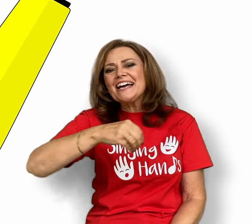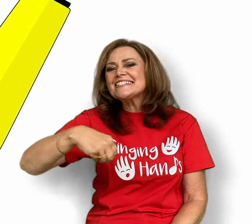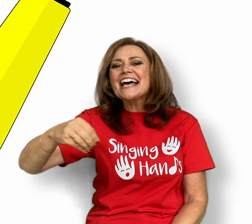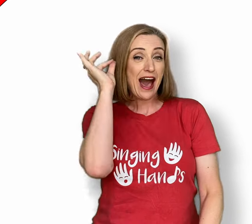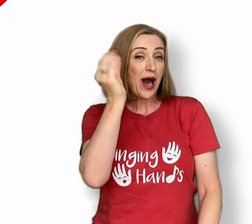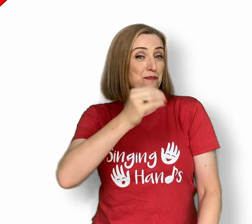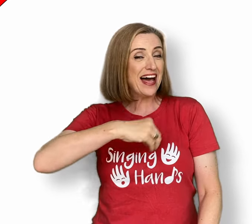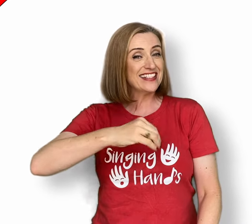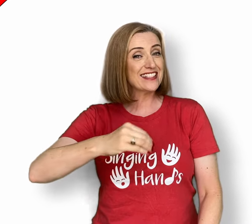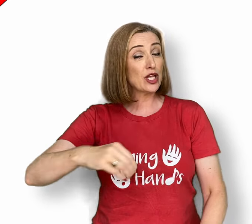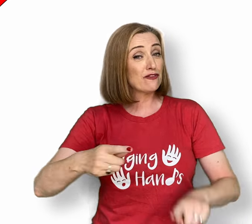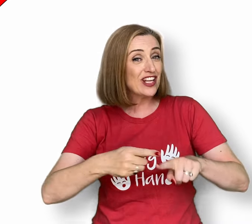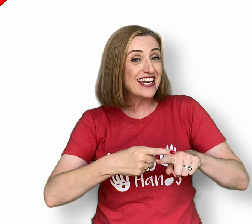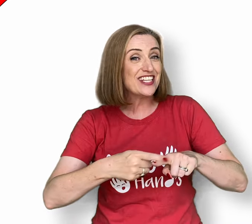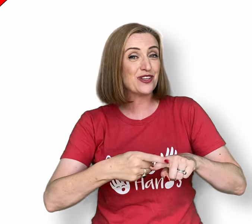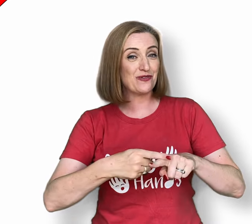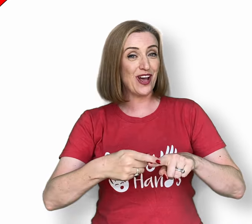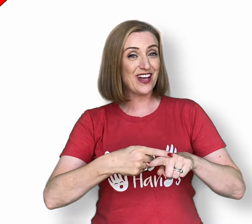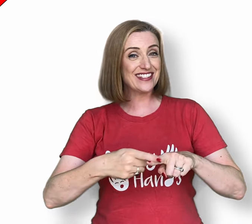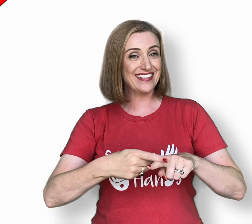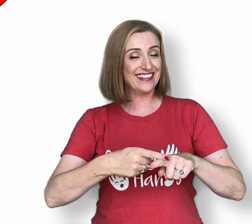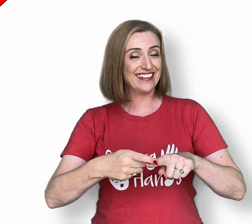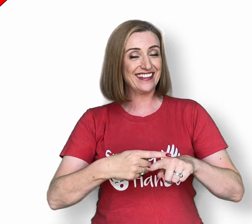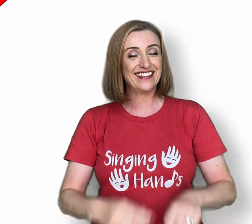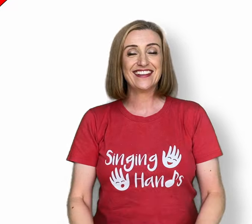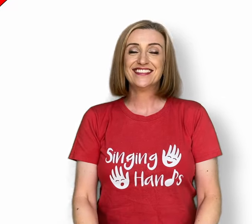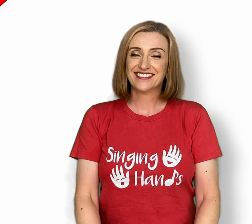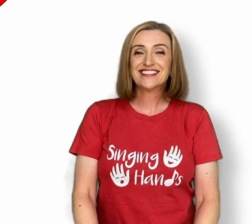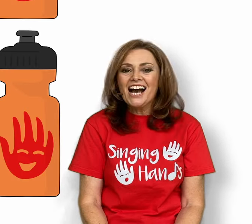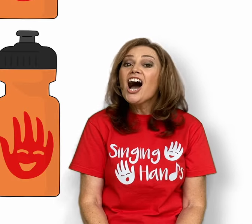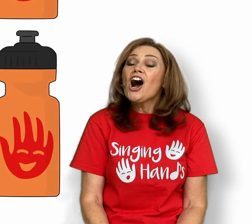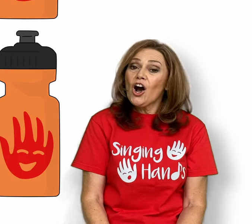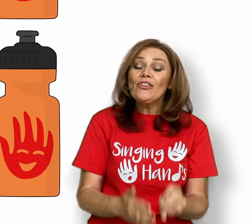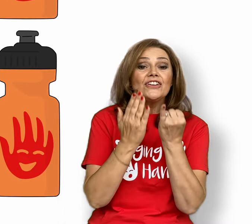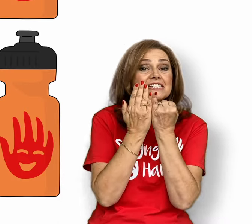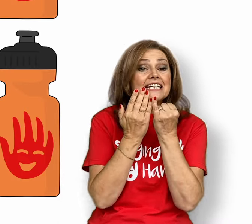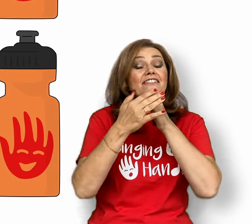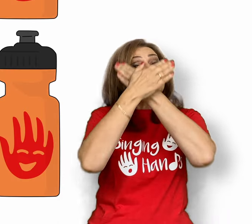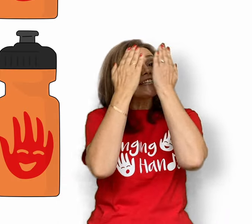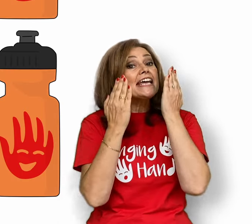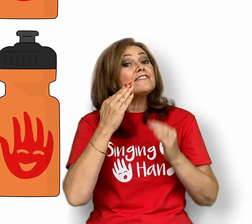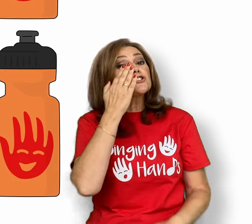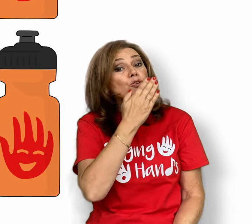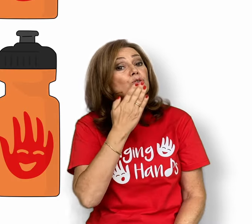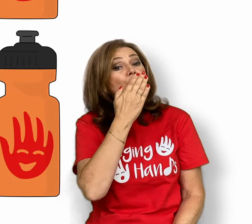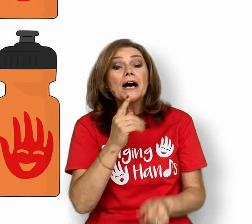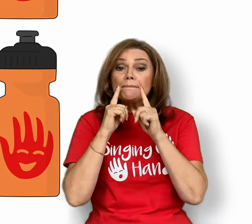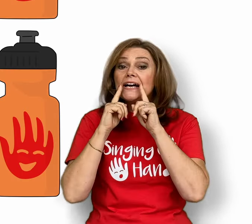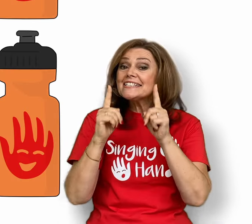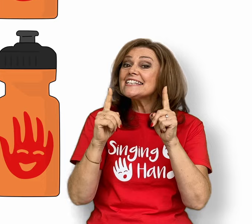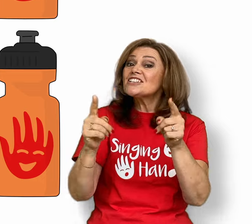yellow pens and a pencil for literacy. On the sixth day of